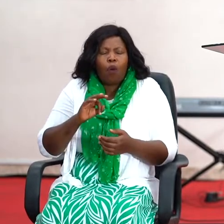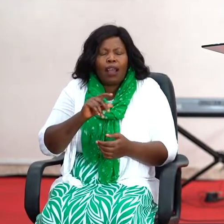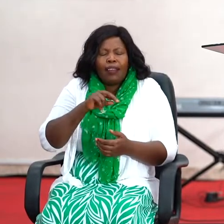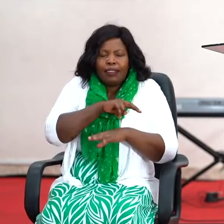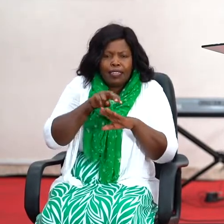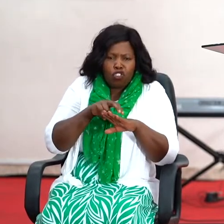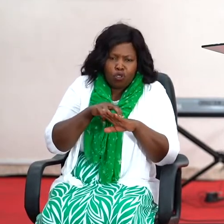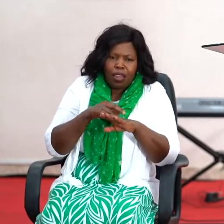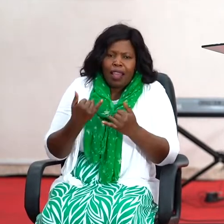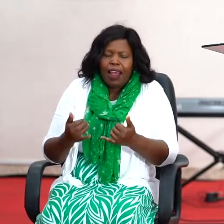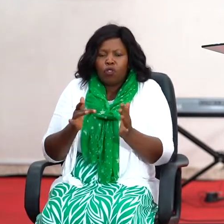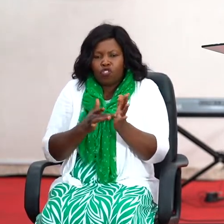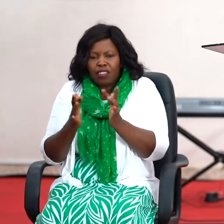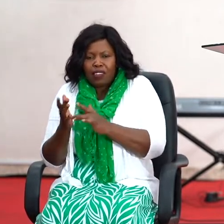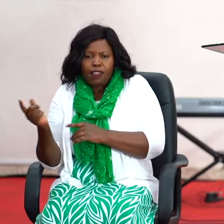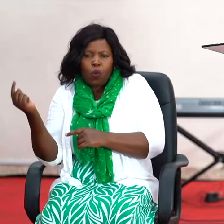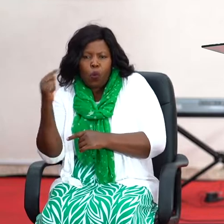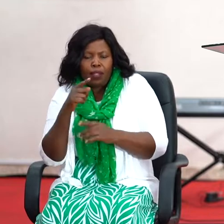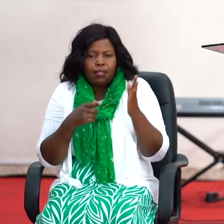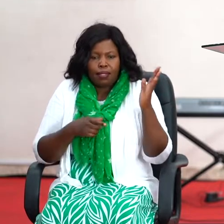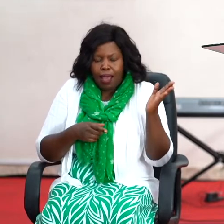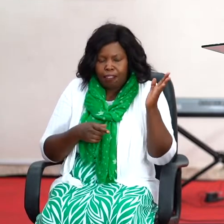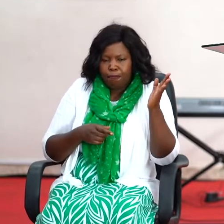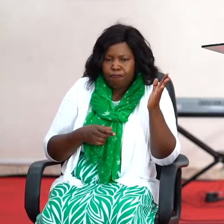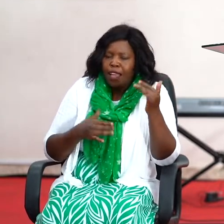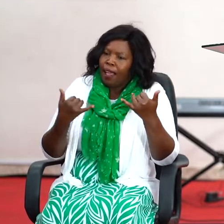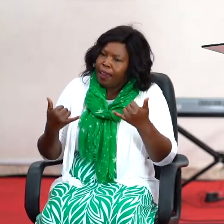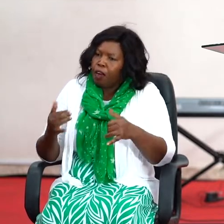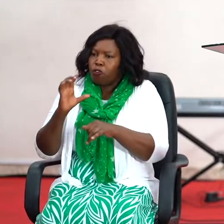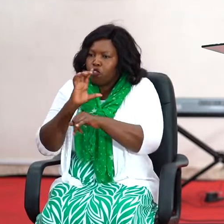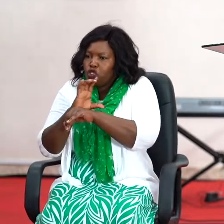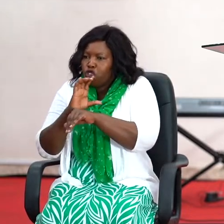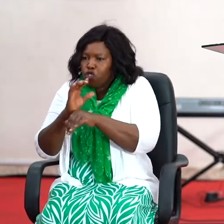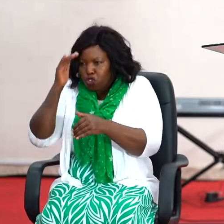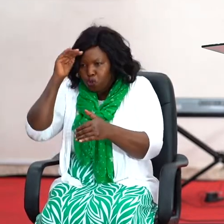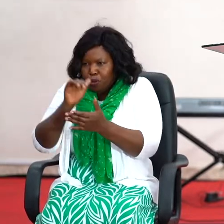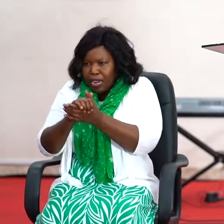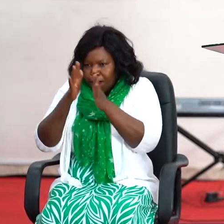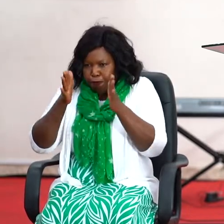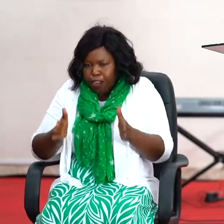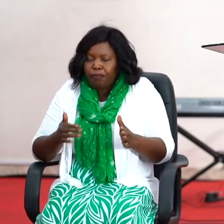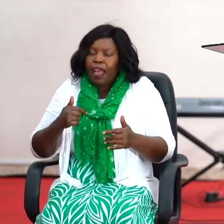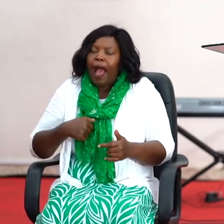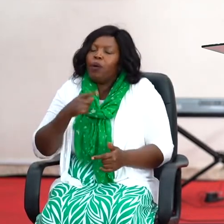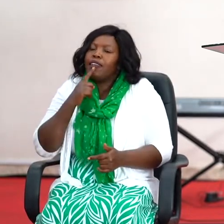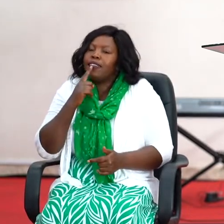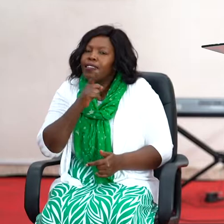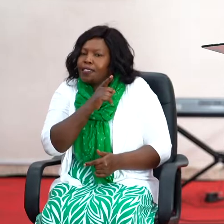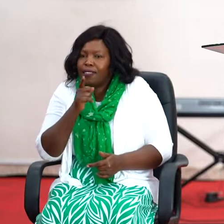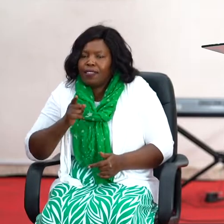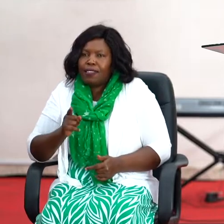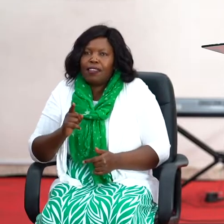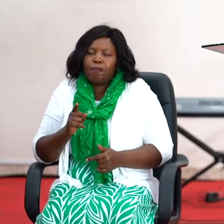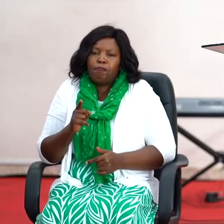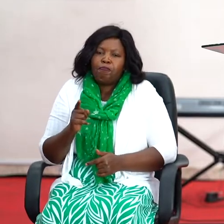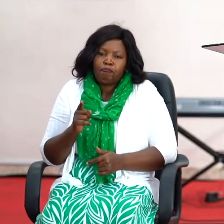synagogue. And so Jesus went with them. And so, as a church and as a believer, I just want to say that